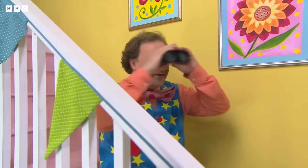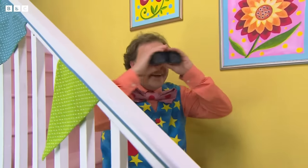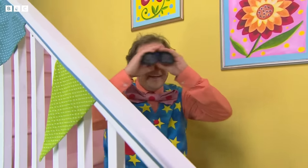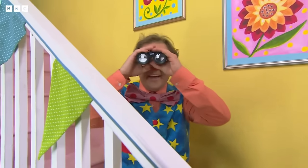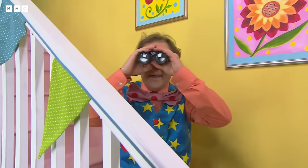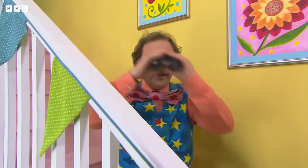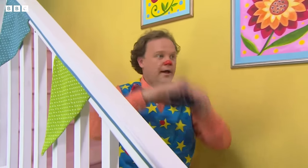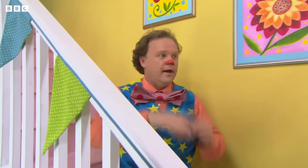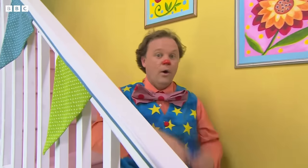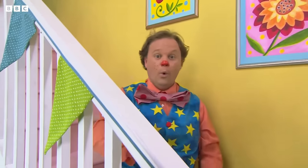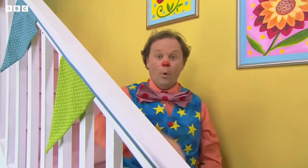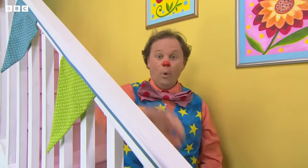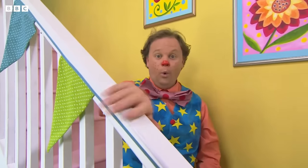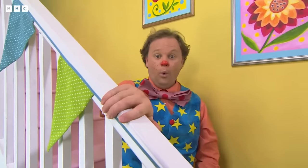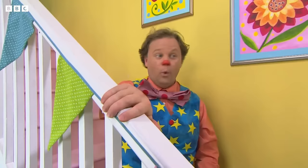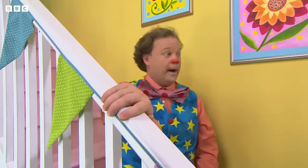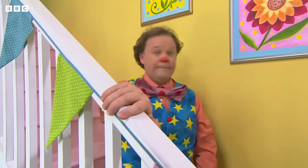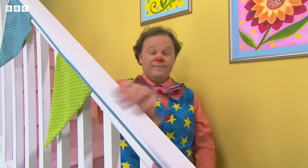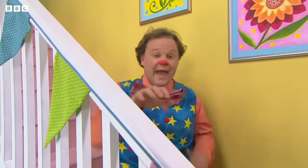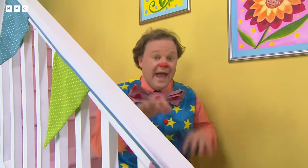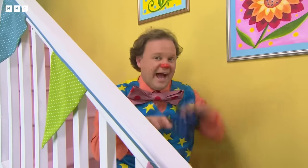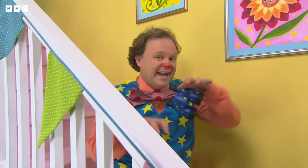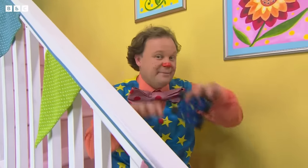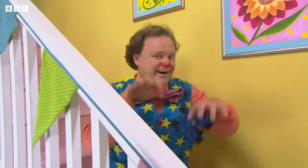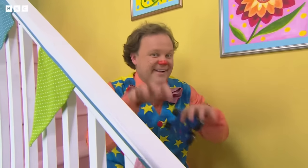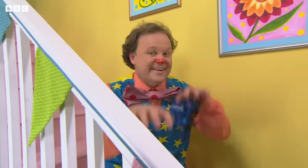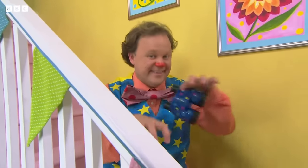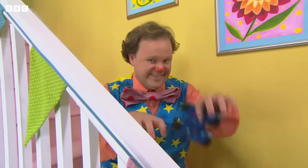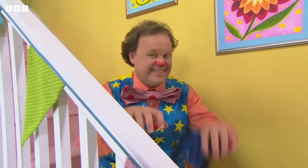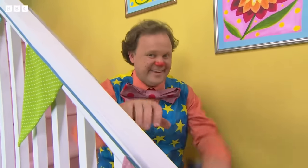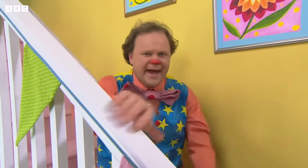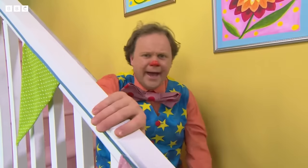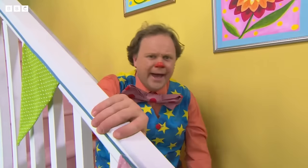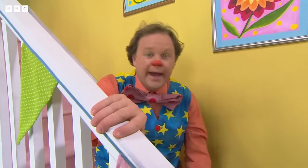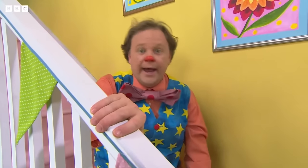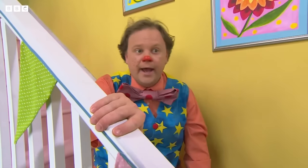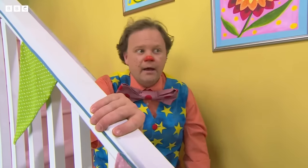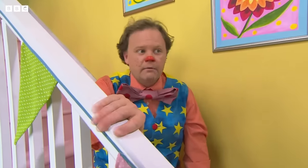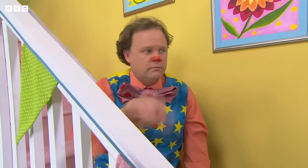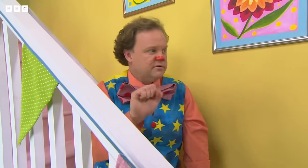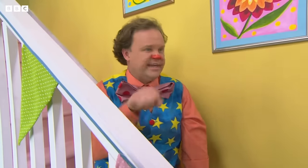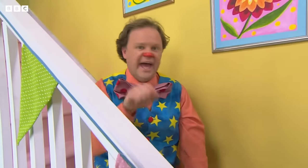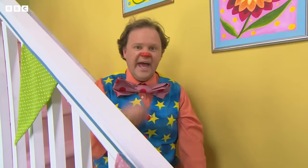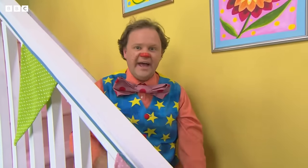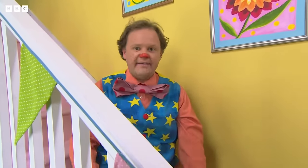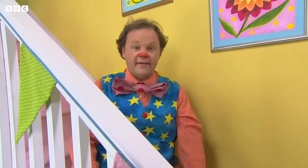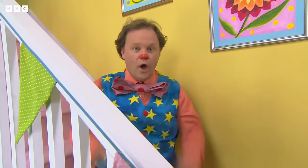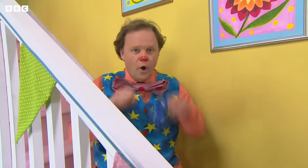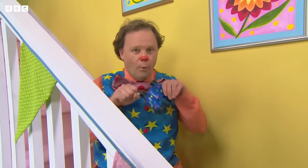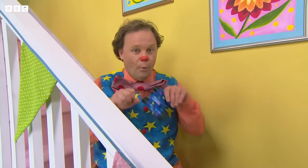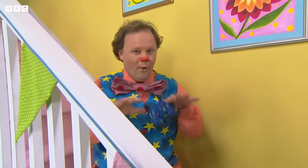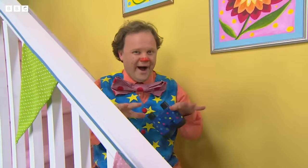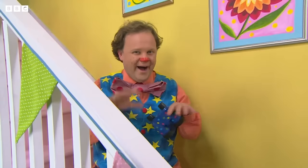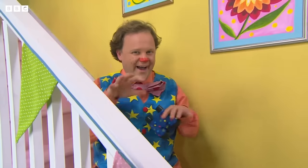are you looking for? Ooh! Animals! Animals? Ooh, yes!